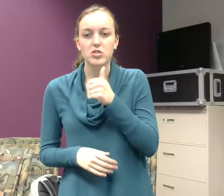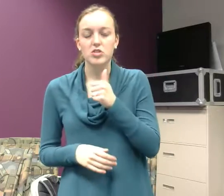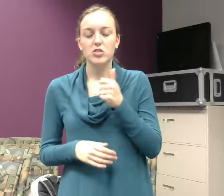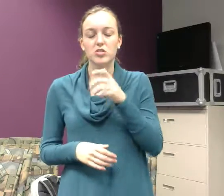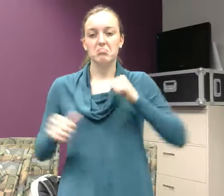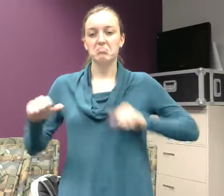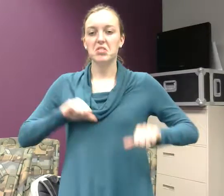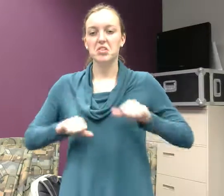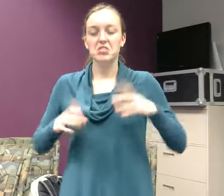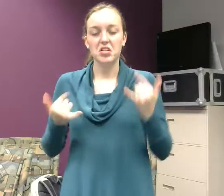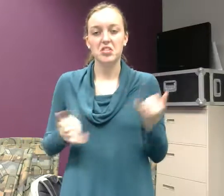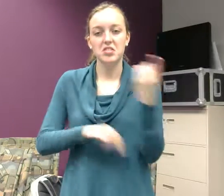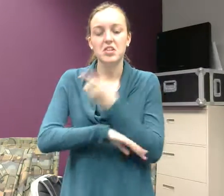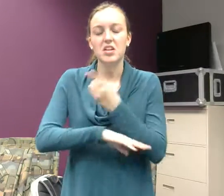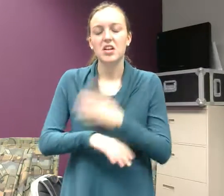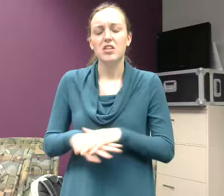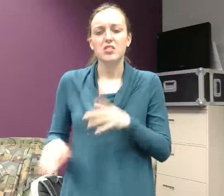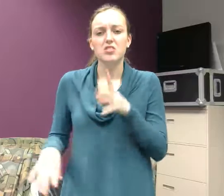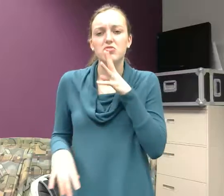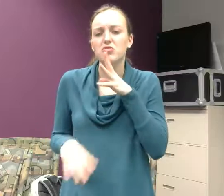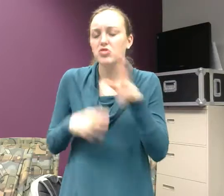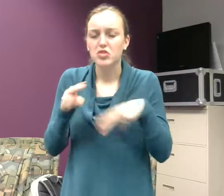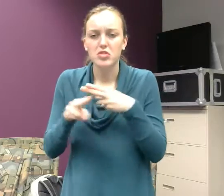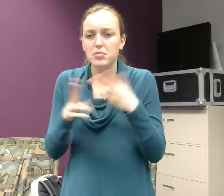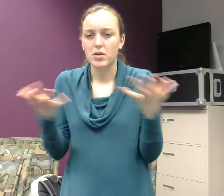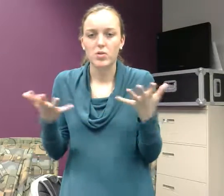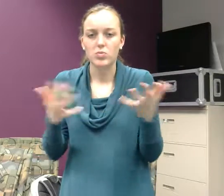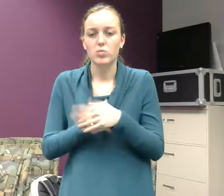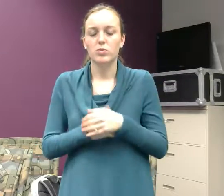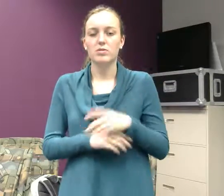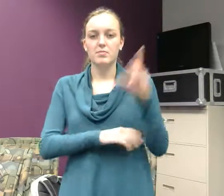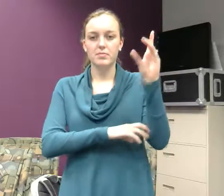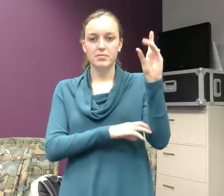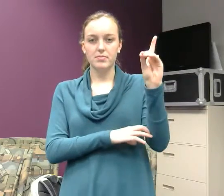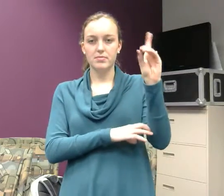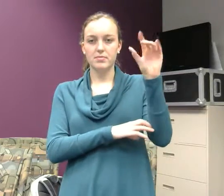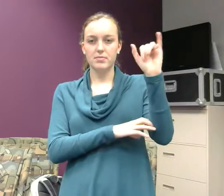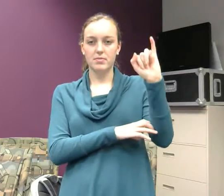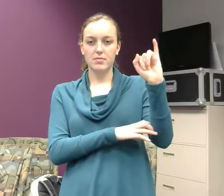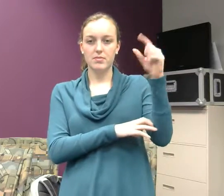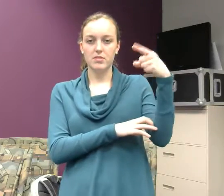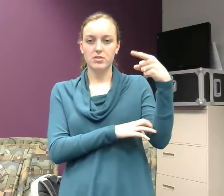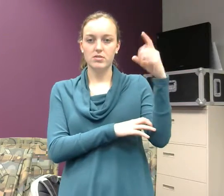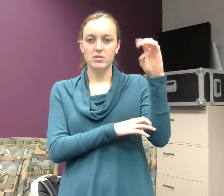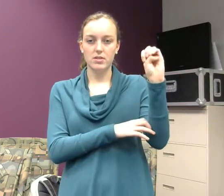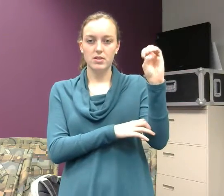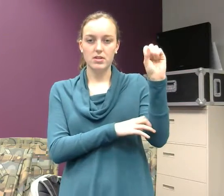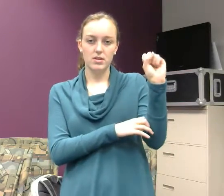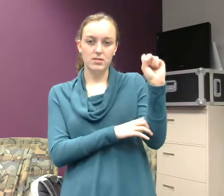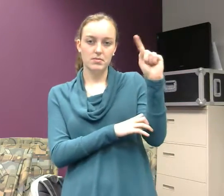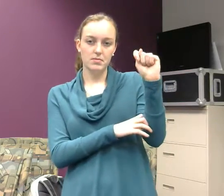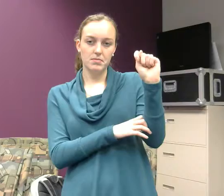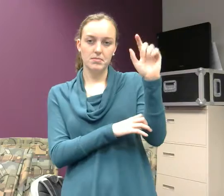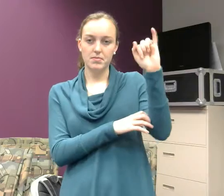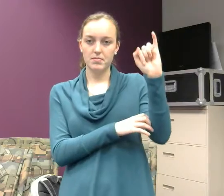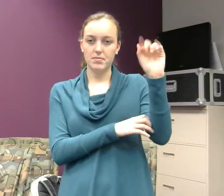system. And you know, we just had lunch and we're sitting here, and our bodies are actually doing the things that we're going to talk about right